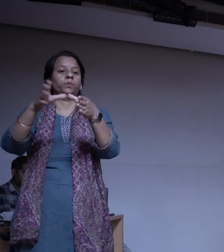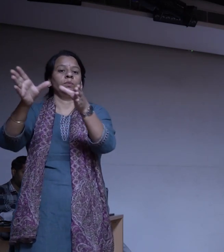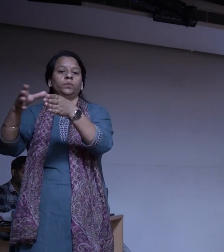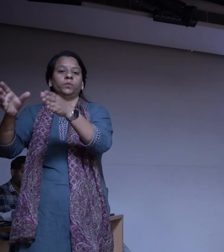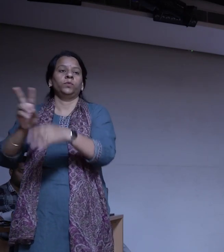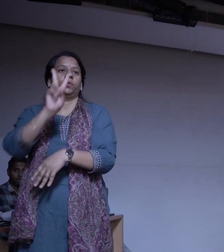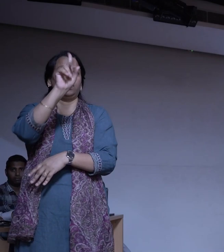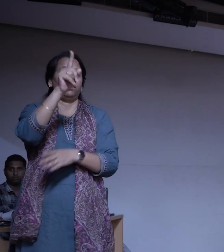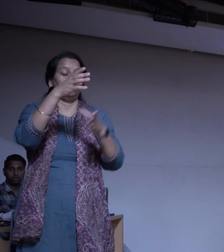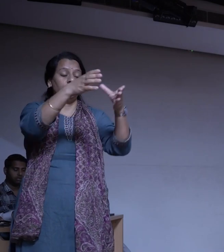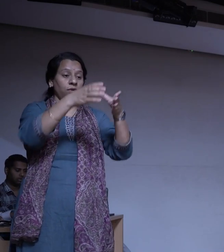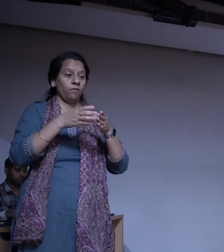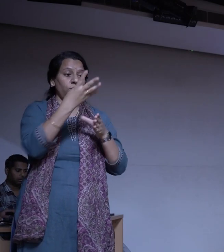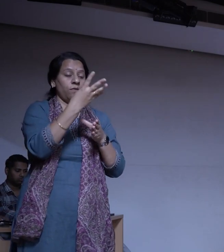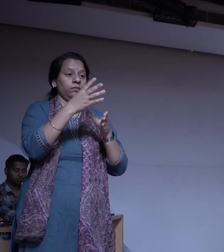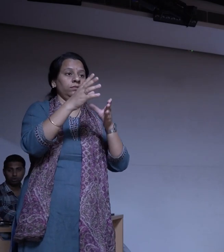four